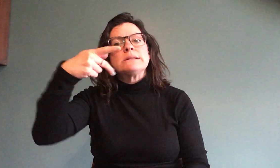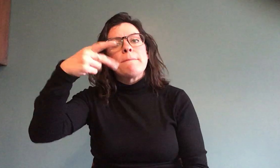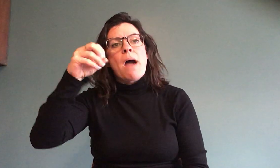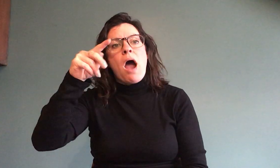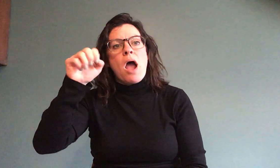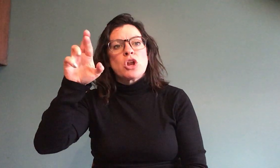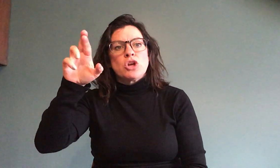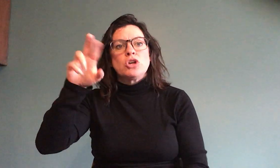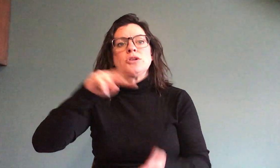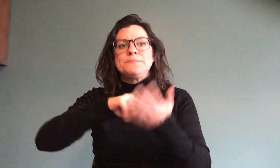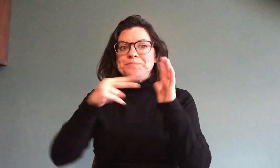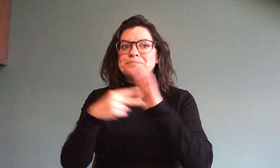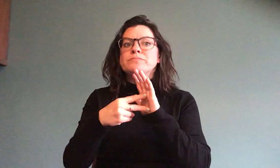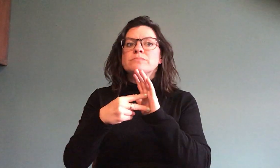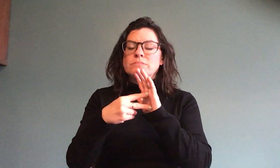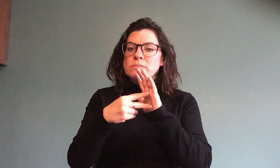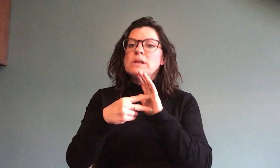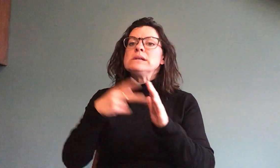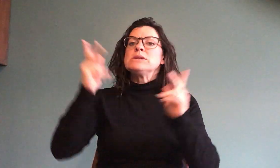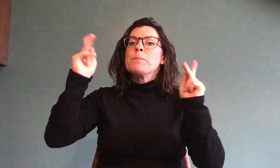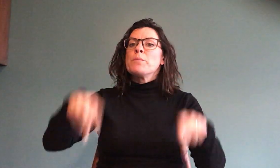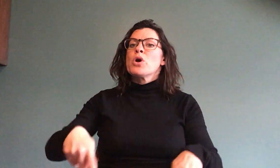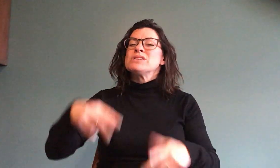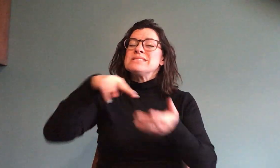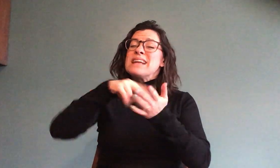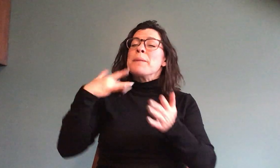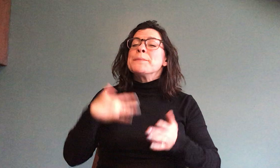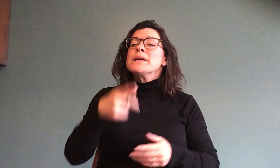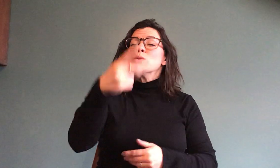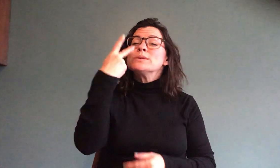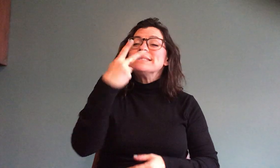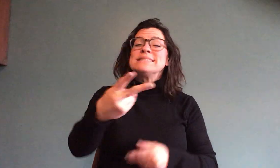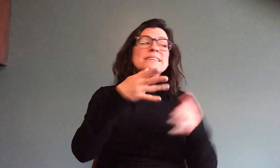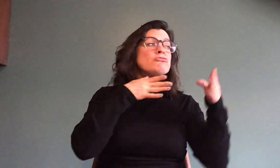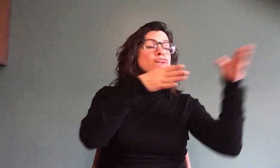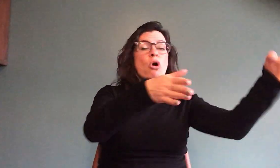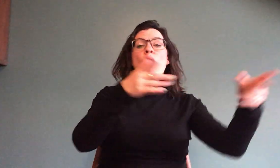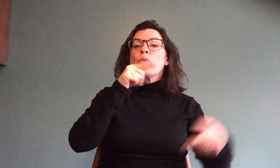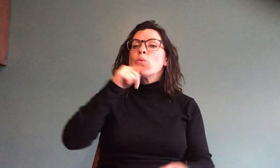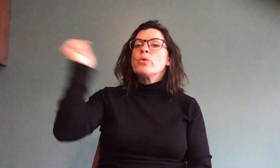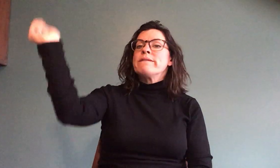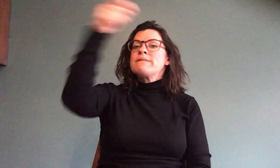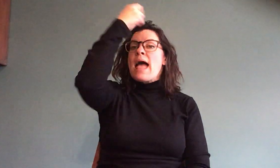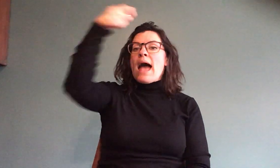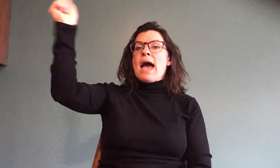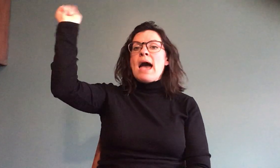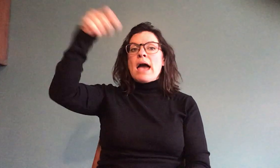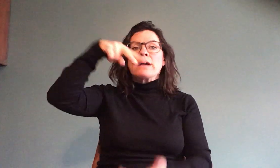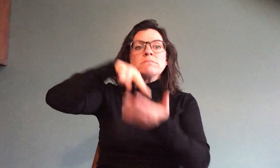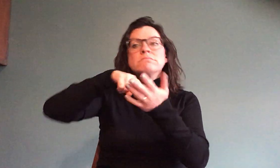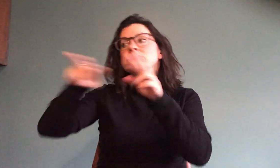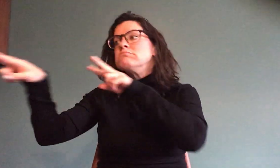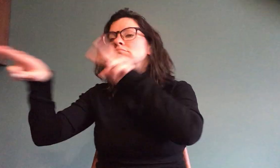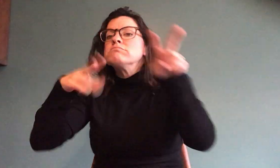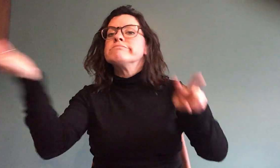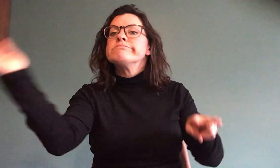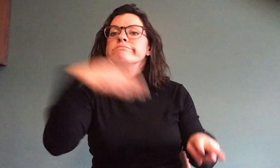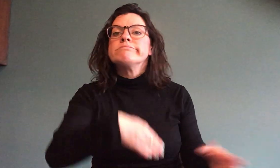the bulldozer or the dump truck or whatever can see the flag moving. Okay, and then if the guy stops and holds the flag straight up and